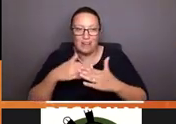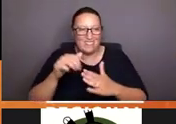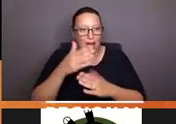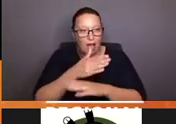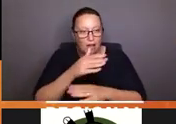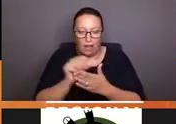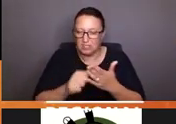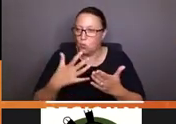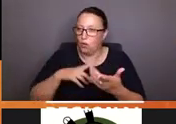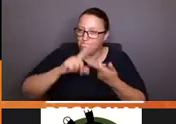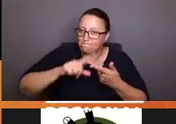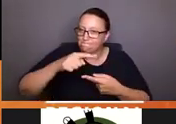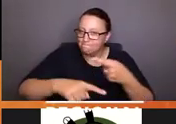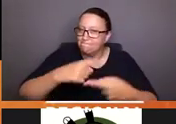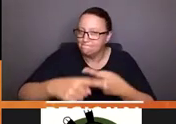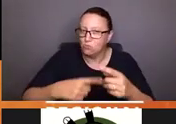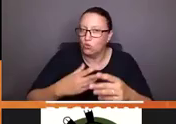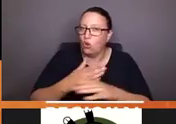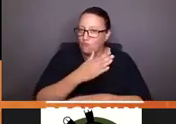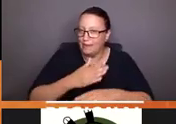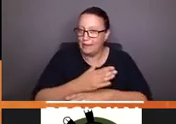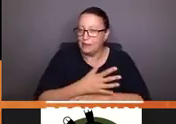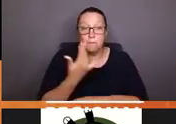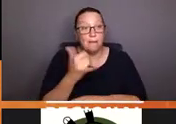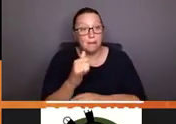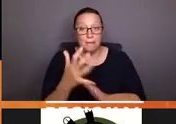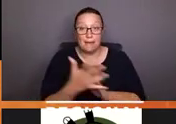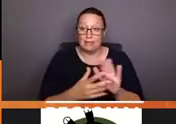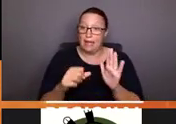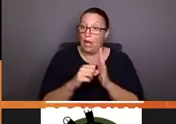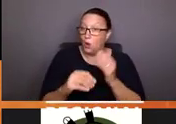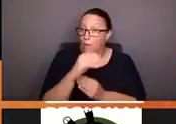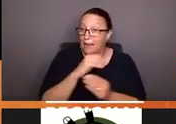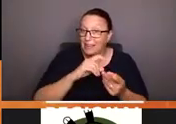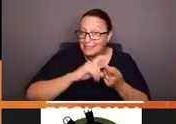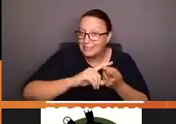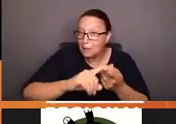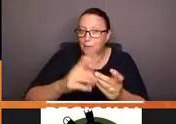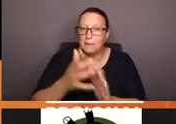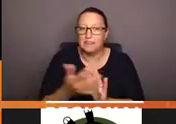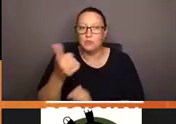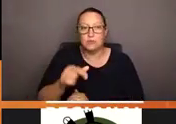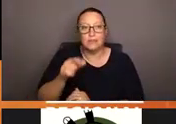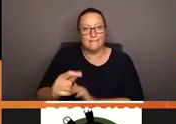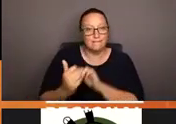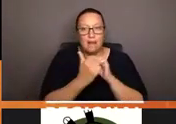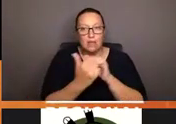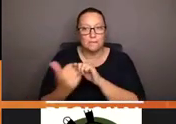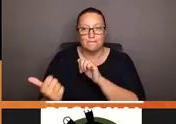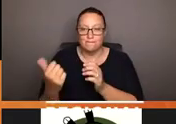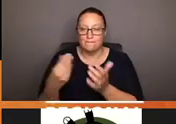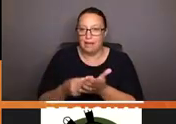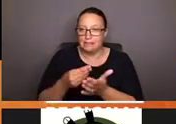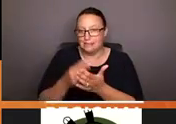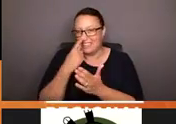careers. This might mean economically sustainable, for example, using the fellowship funds to develop additional forms